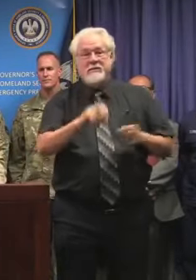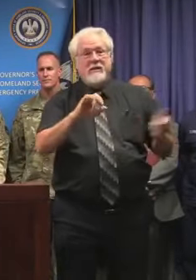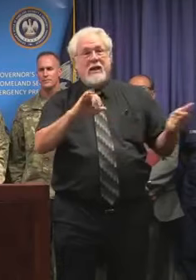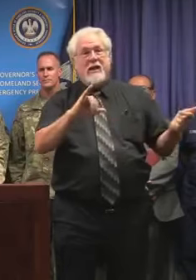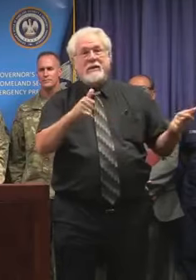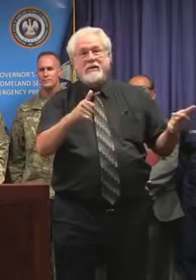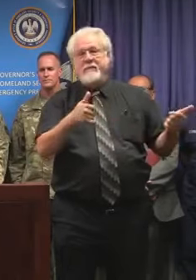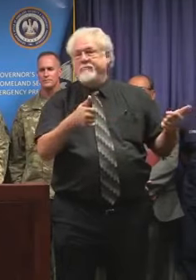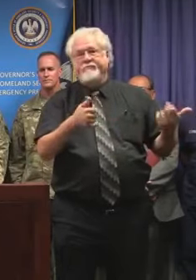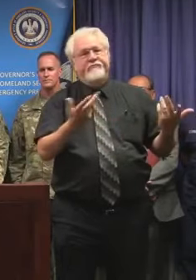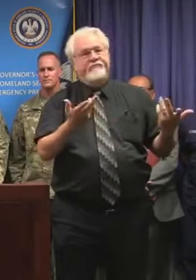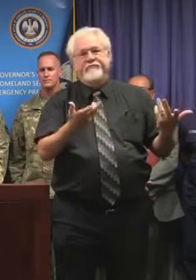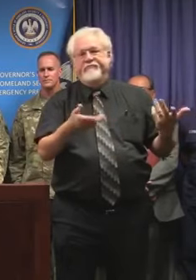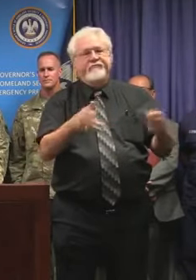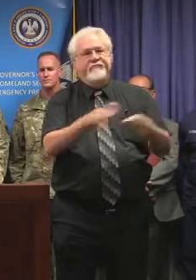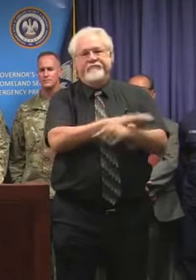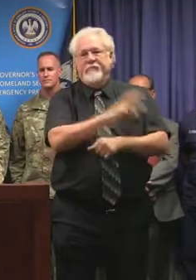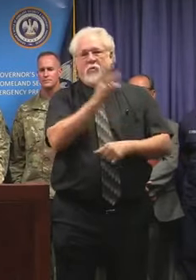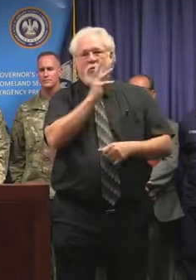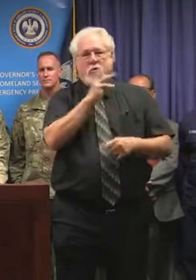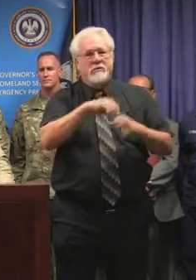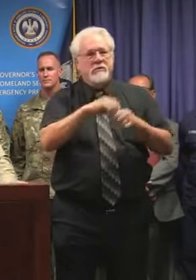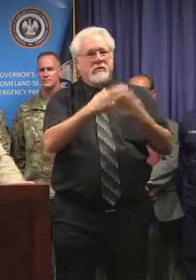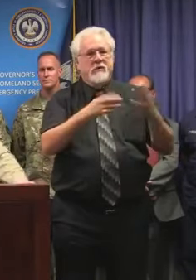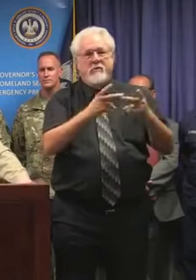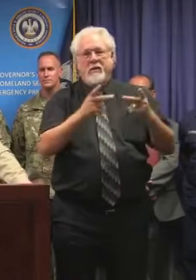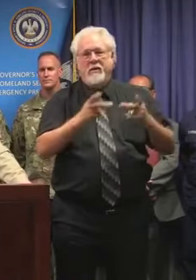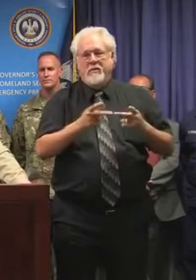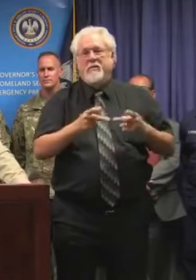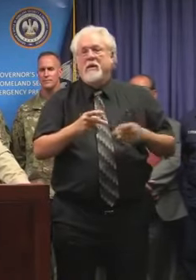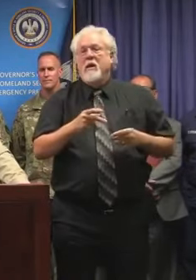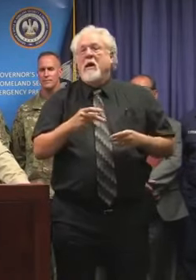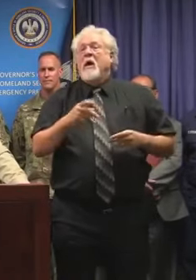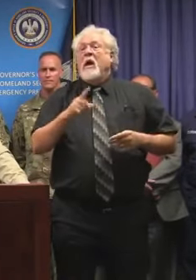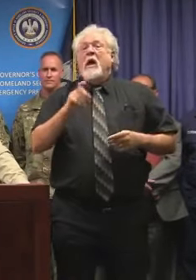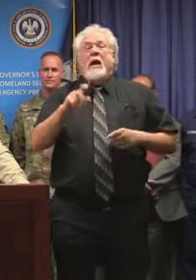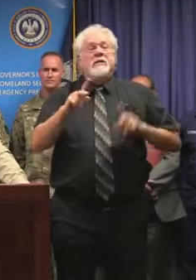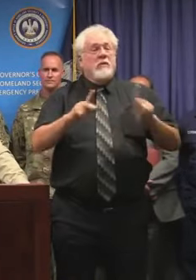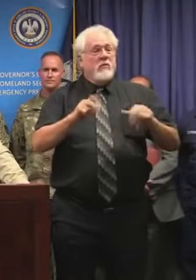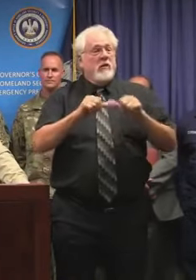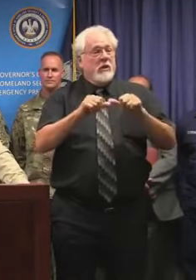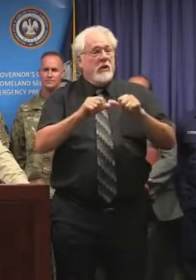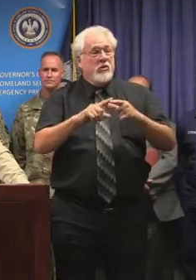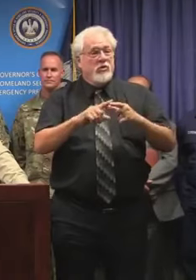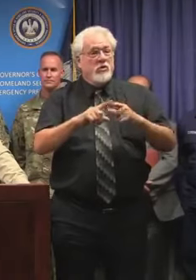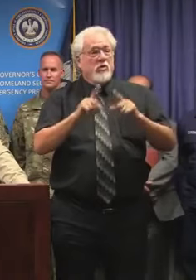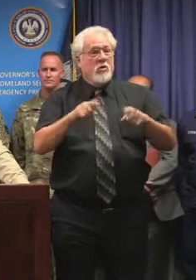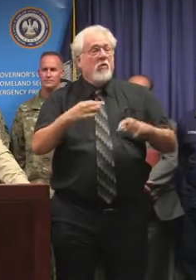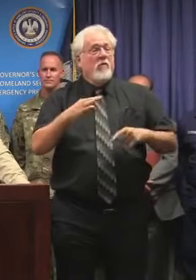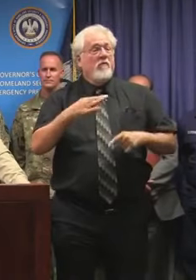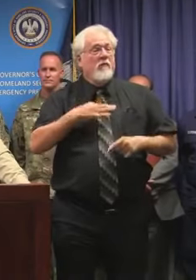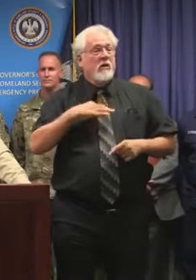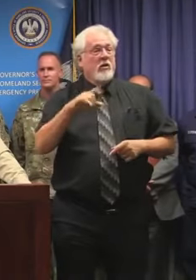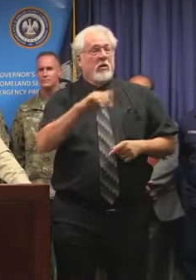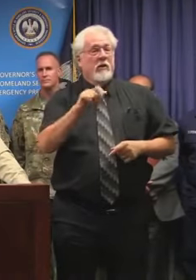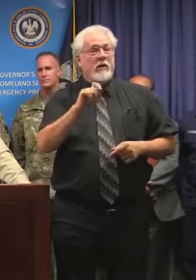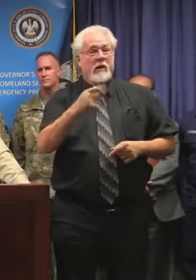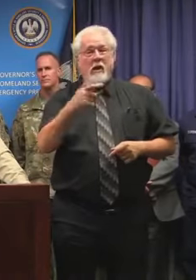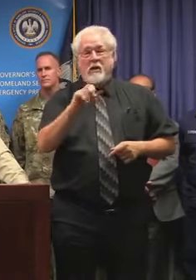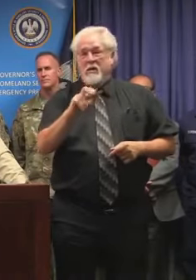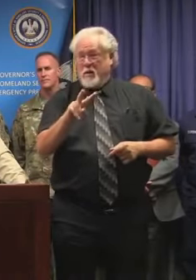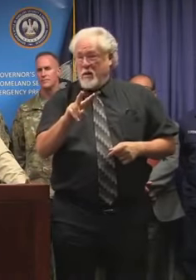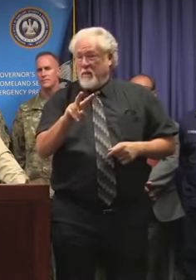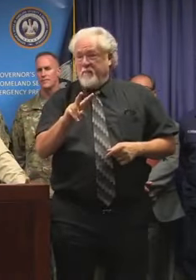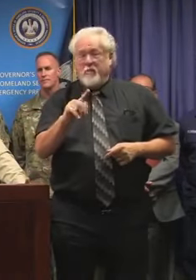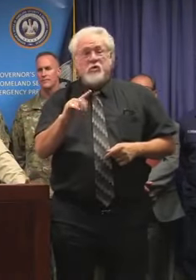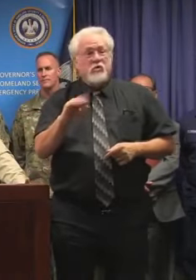becomes completely impassable in certain areas. I would ask also that individuals continue to go to volunteerlouisiana.gov in